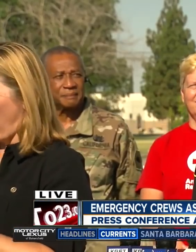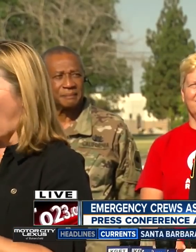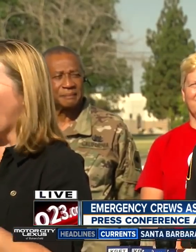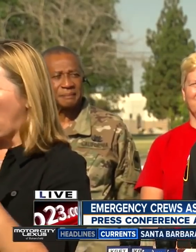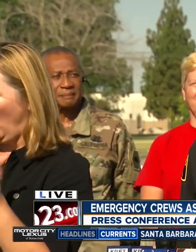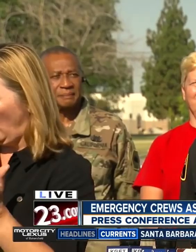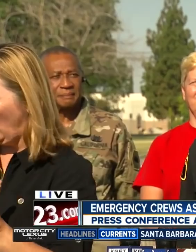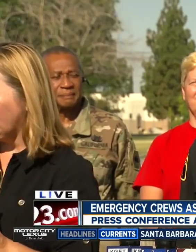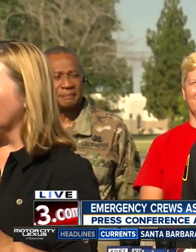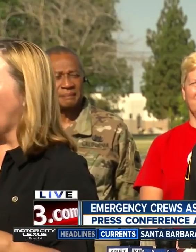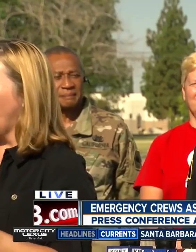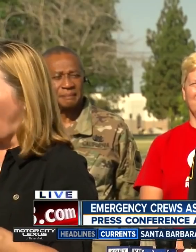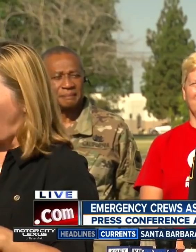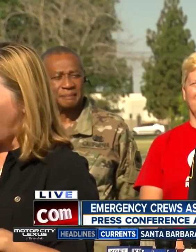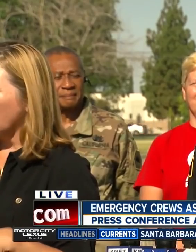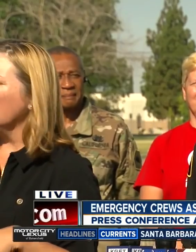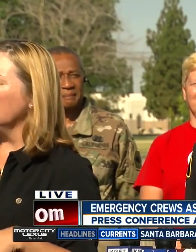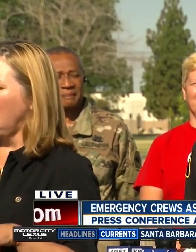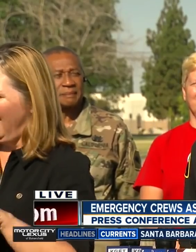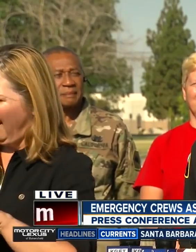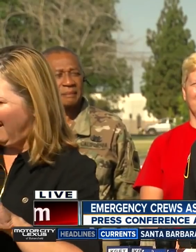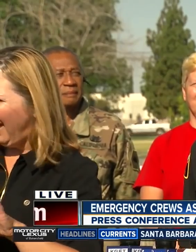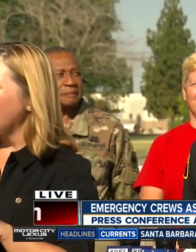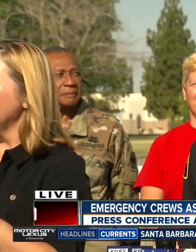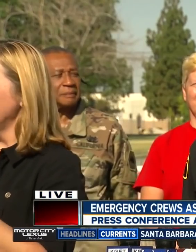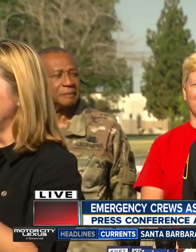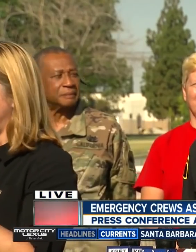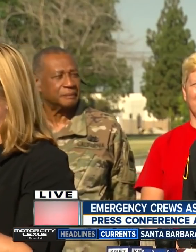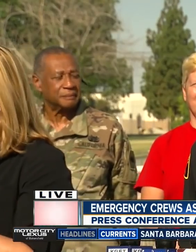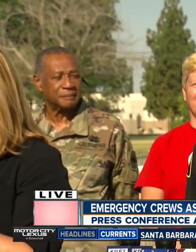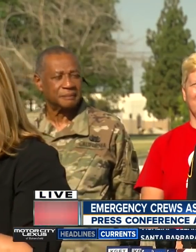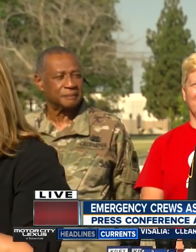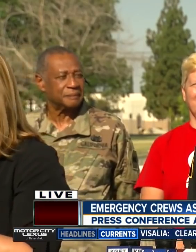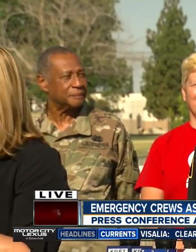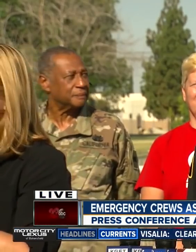at the water lines, the gas lines. No major